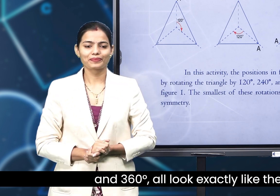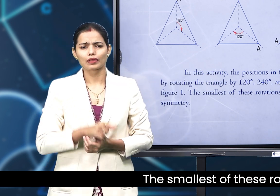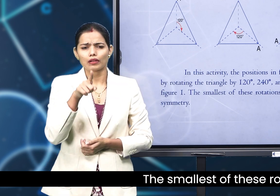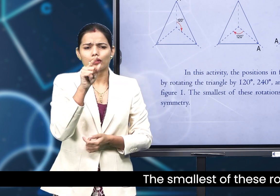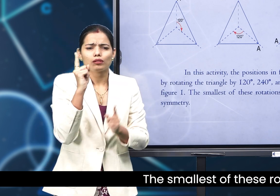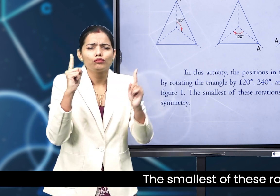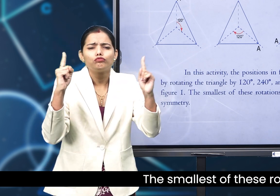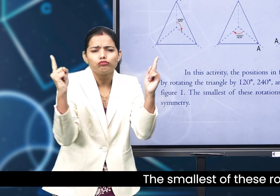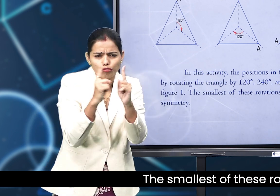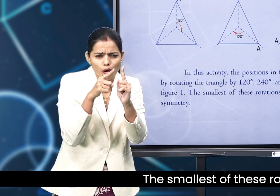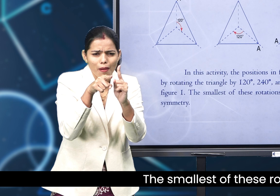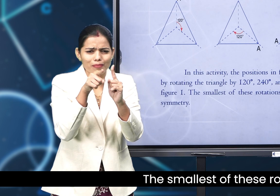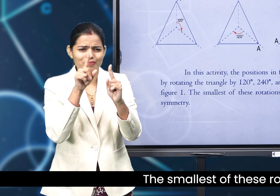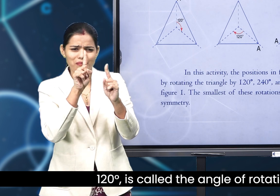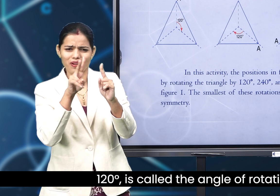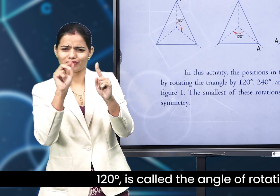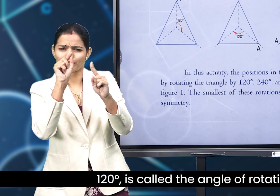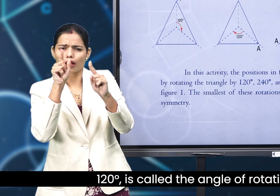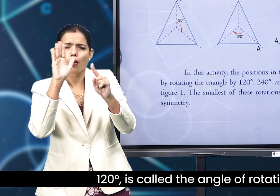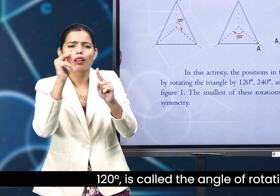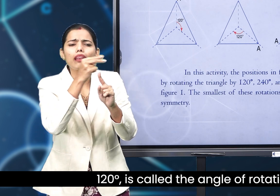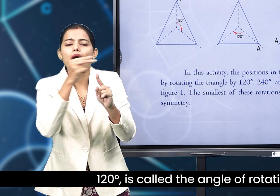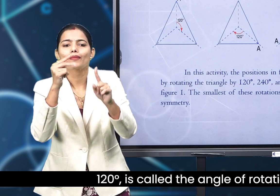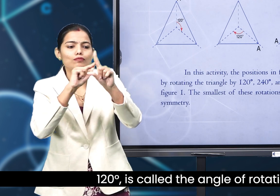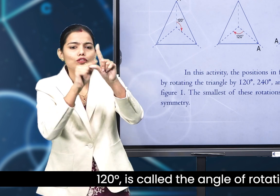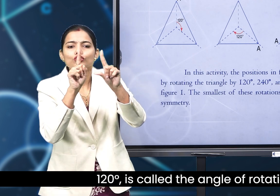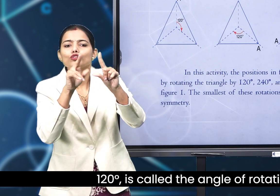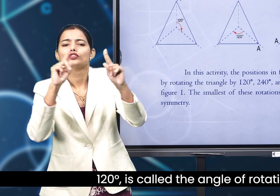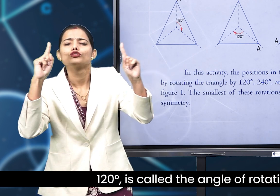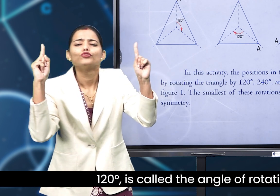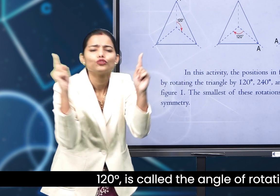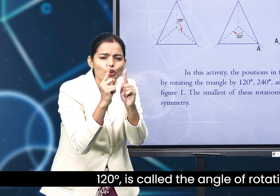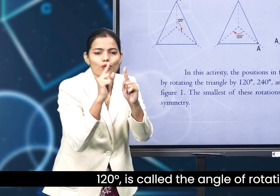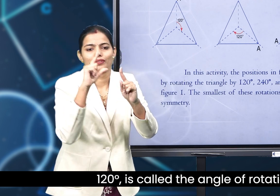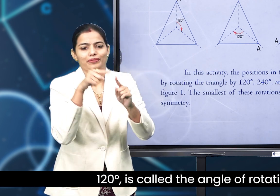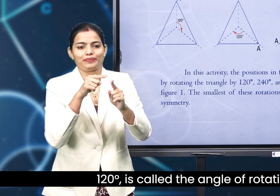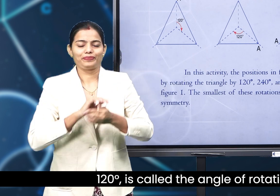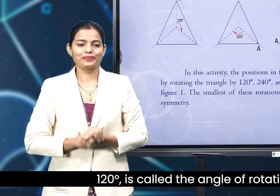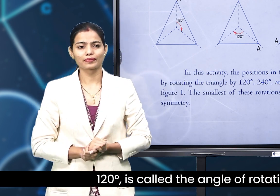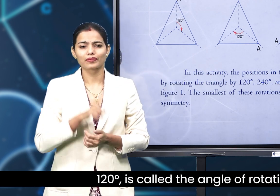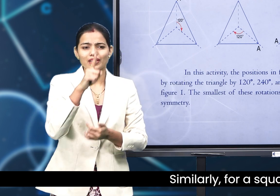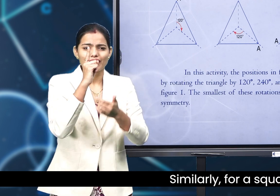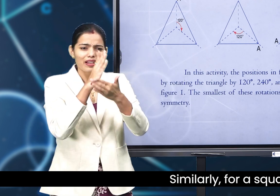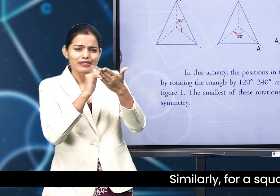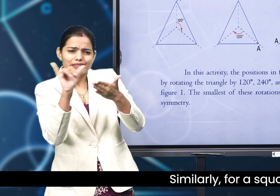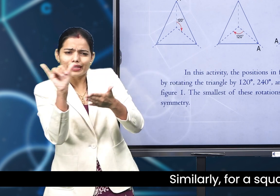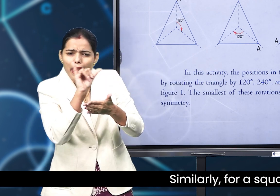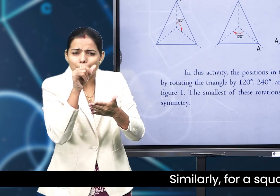The smallest of these rotations, 120 degree, is called the angle of rotational symmetry. Similarly, for a